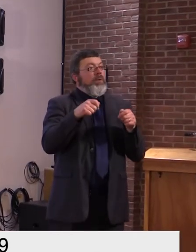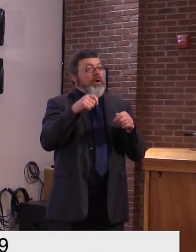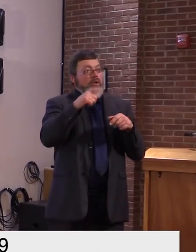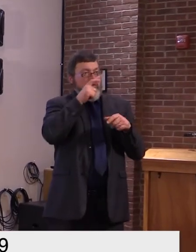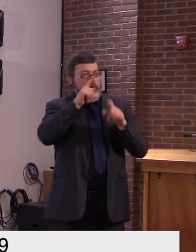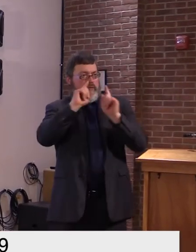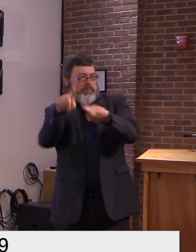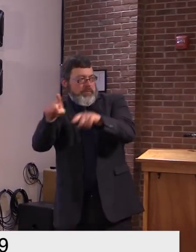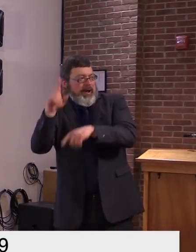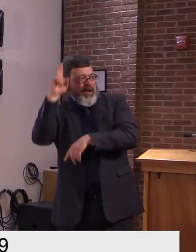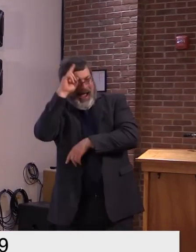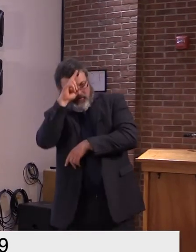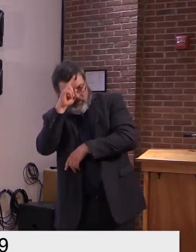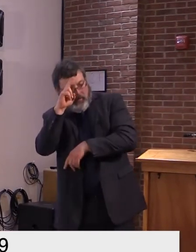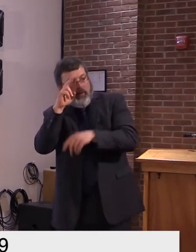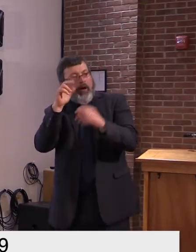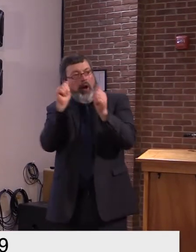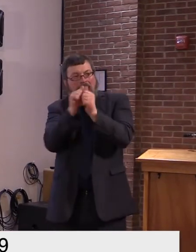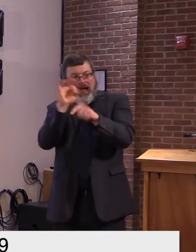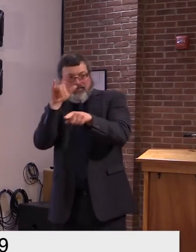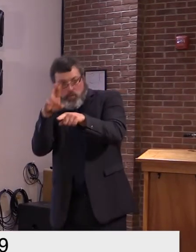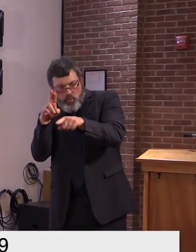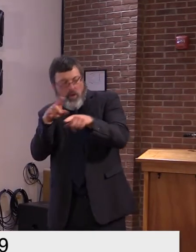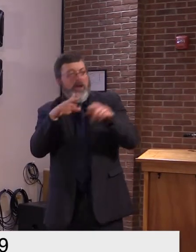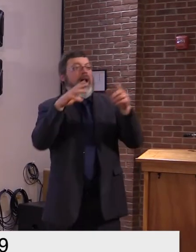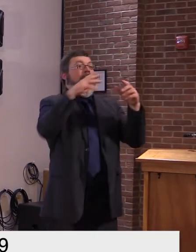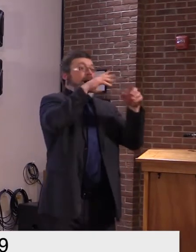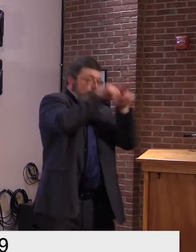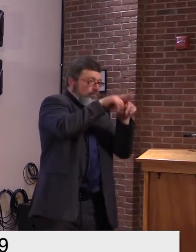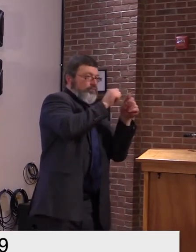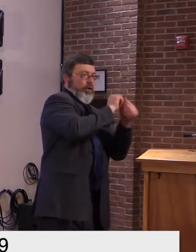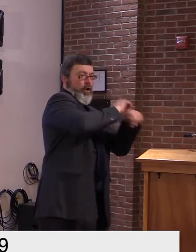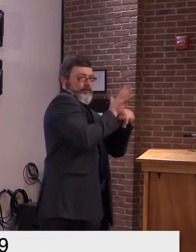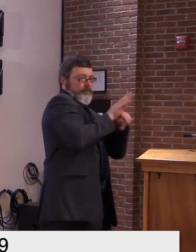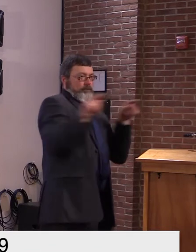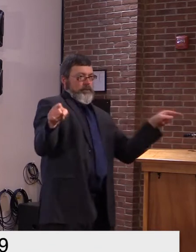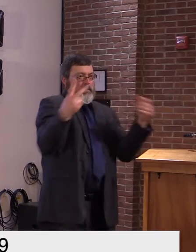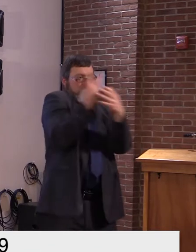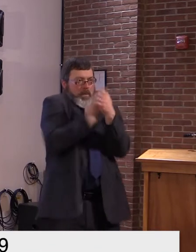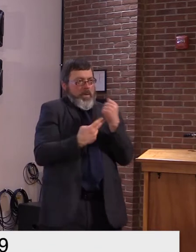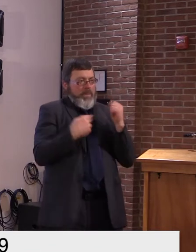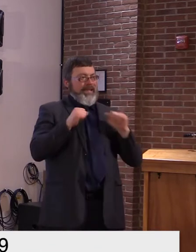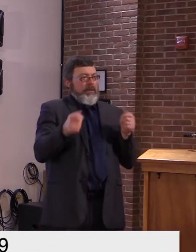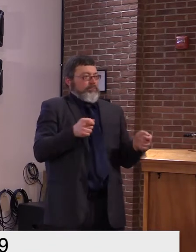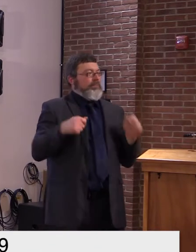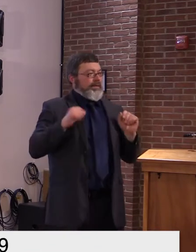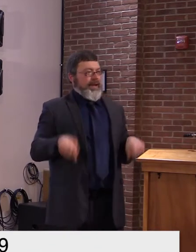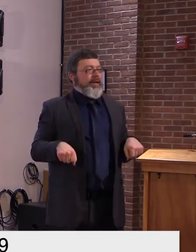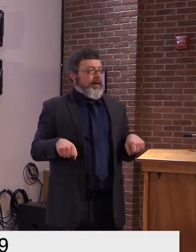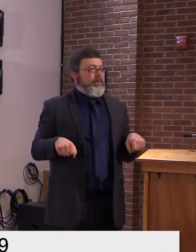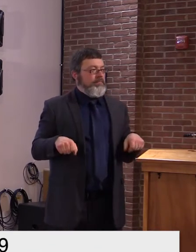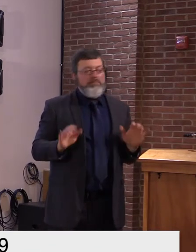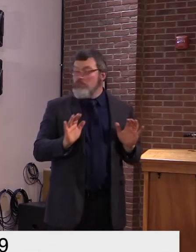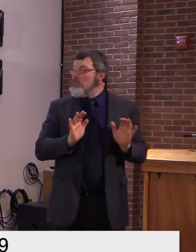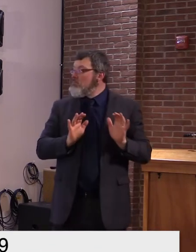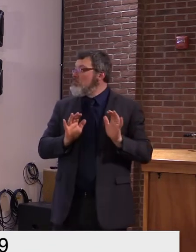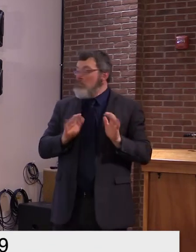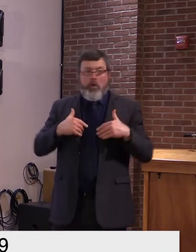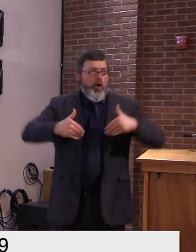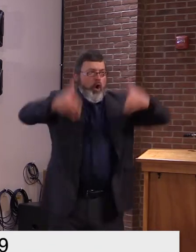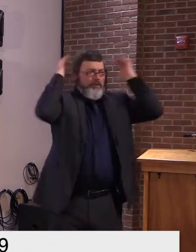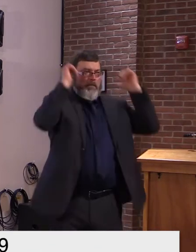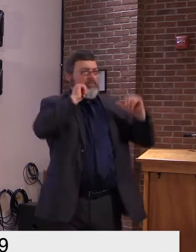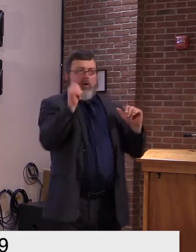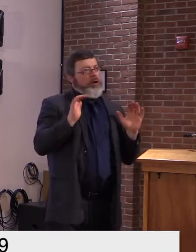or for COVID. You'll see from our modeling forecast that for medical surgical beds, even in a pessimistic flu